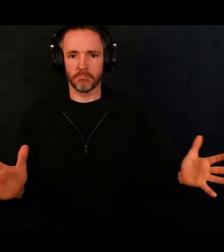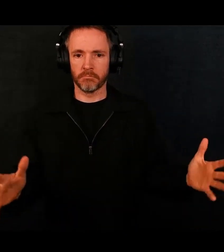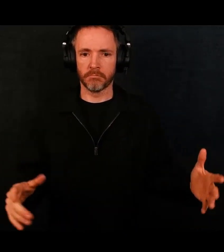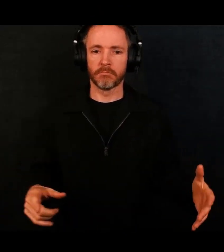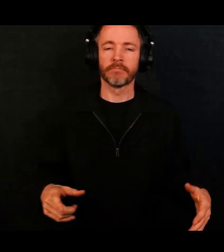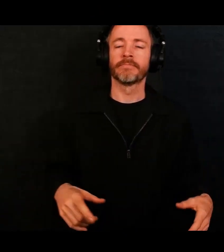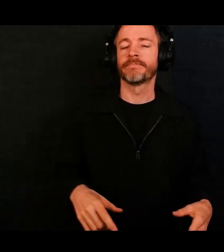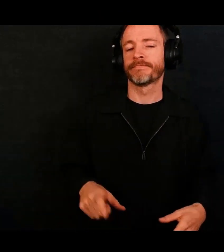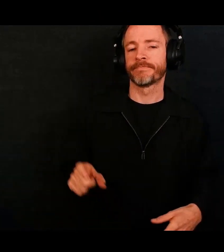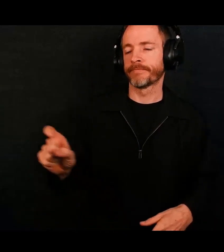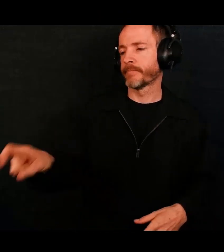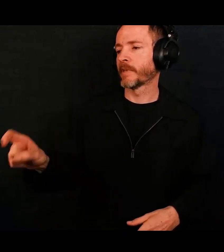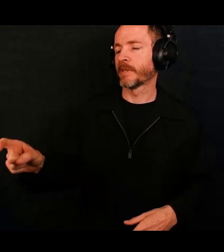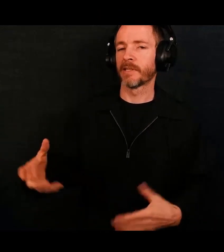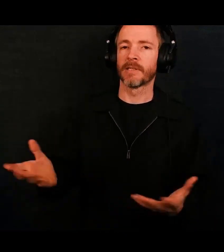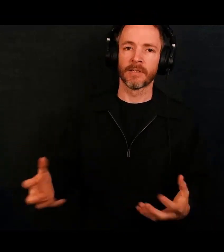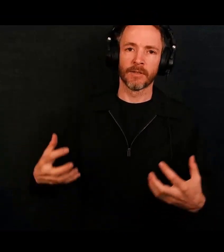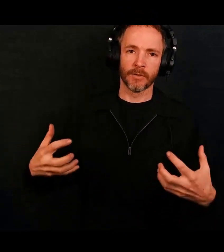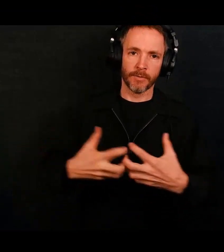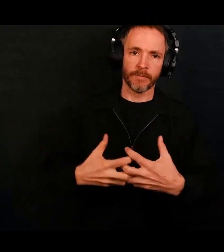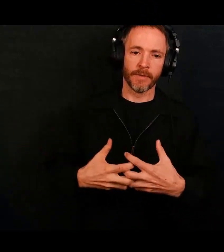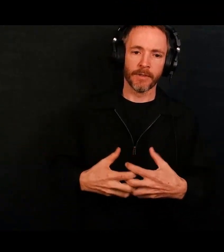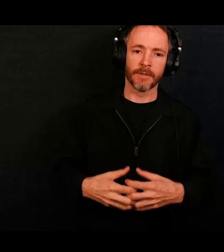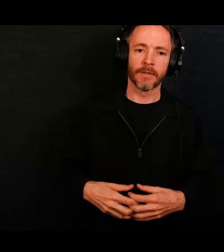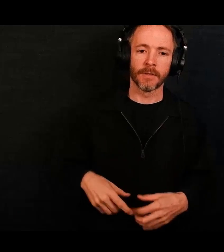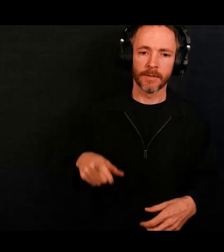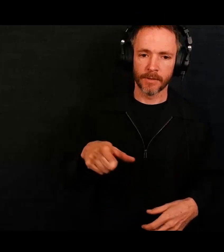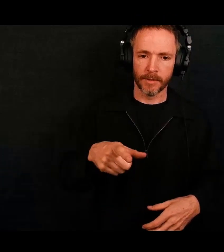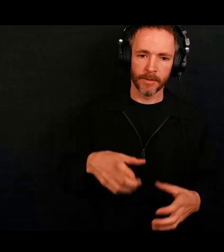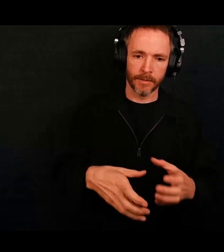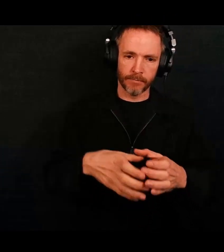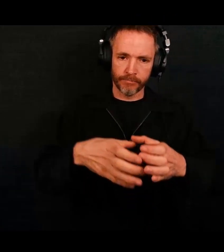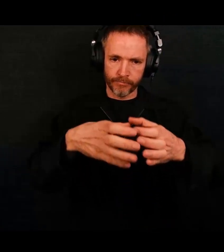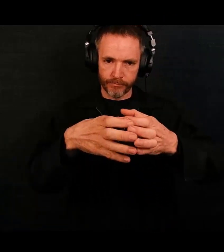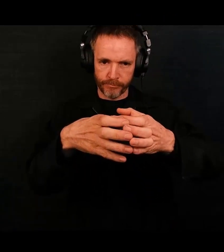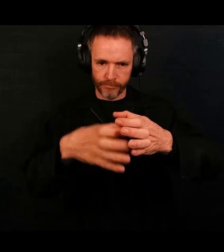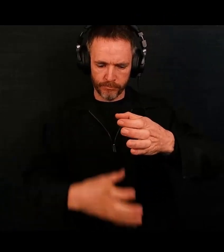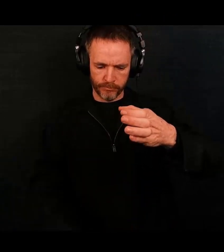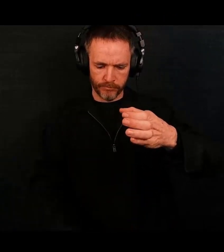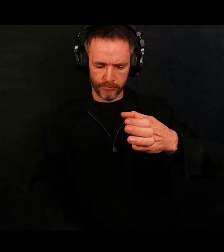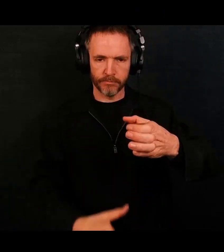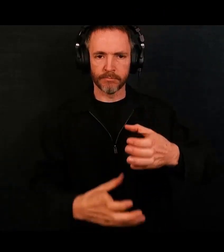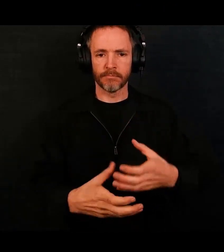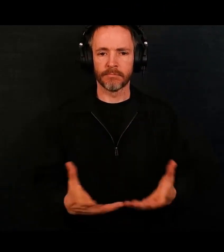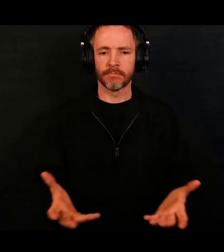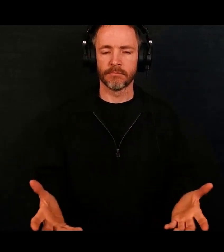This is what fits in them. These things.